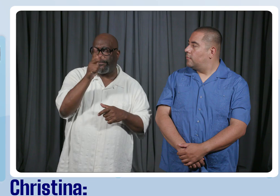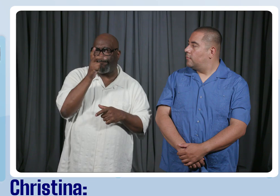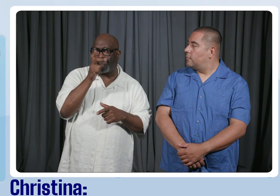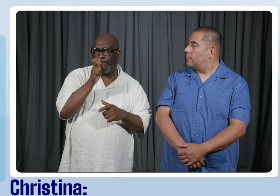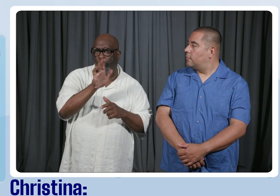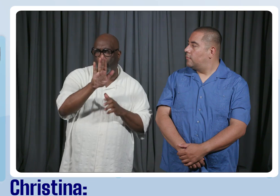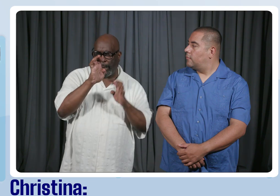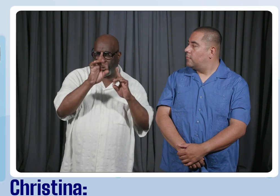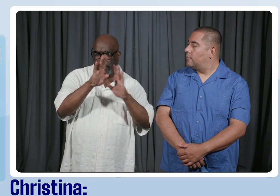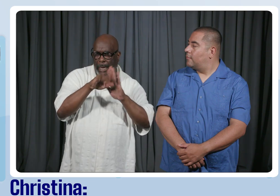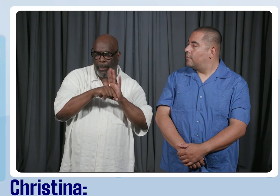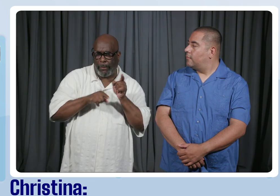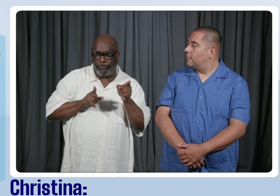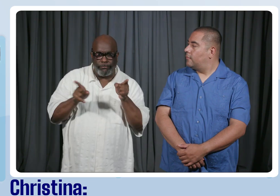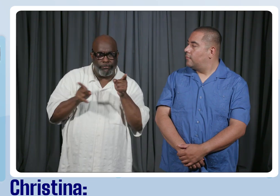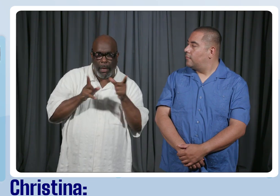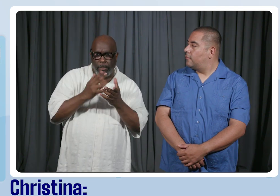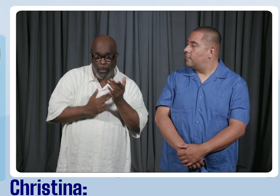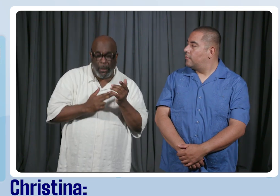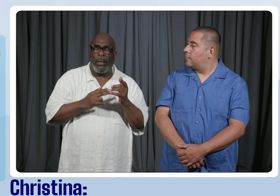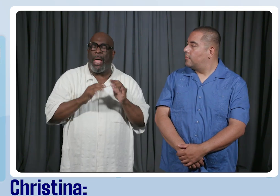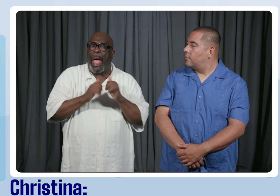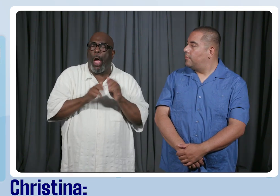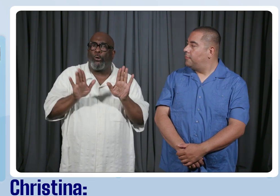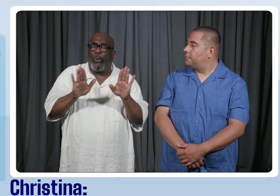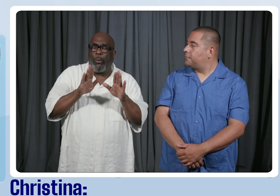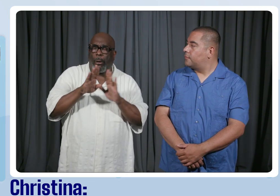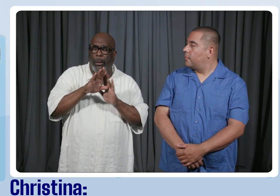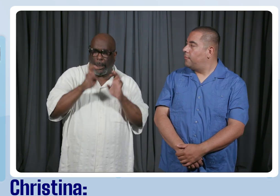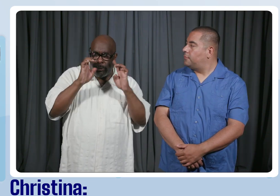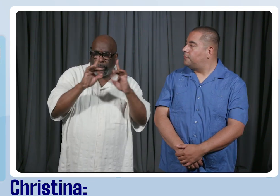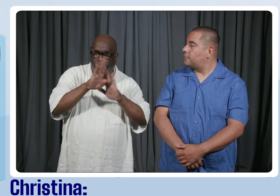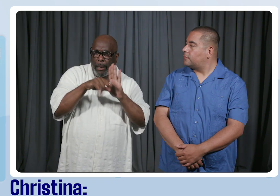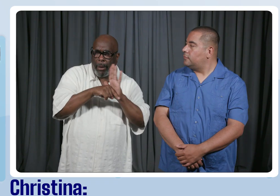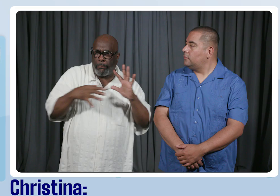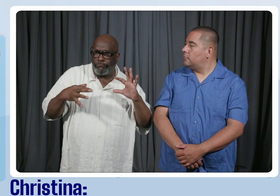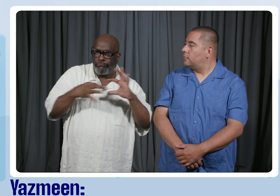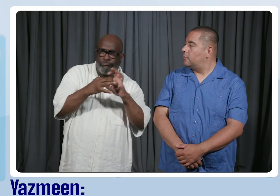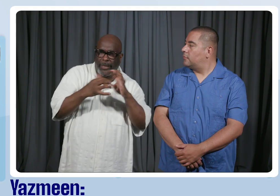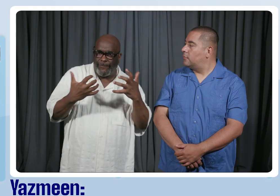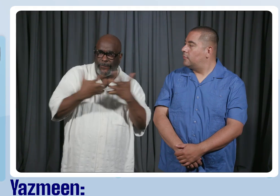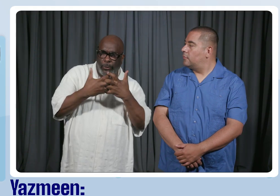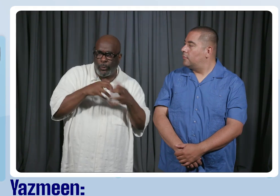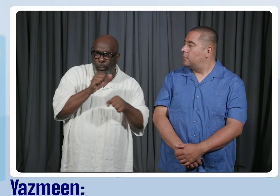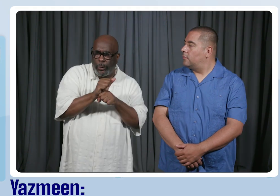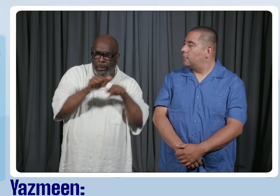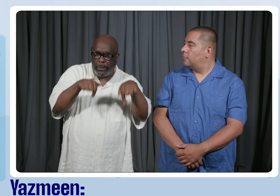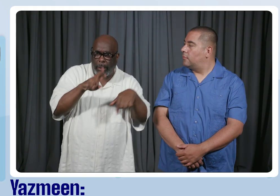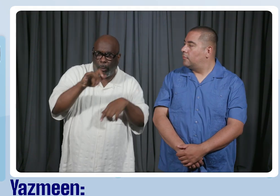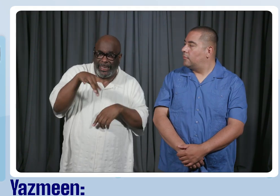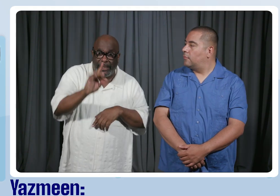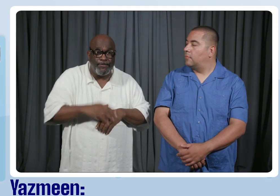educational backgrounds, and how it ties into the work that you do at MOPD. I received